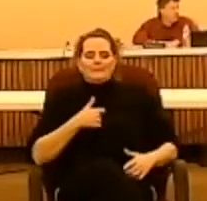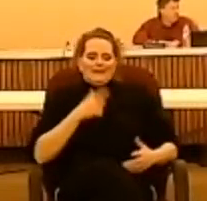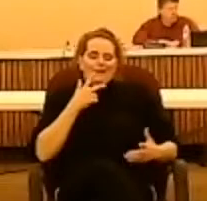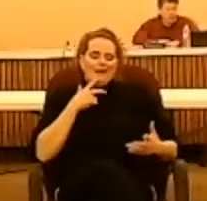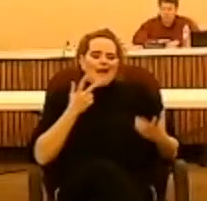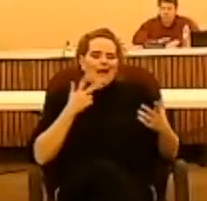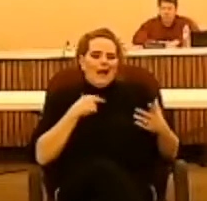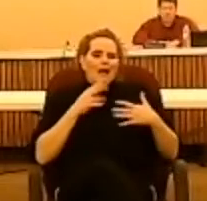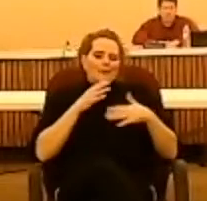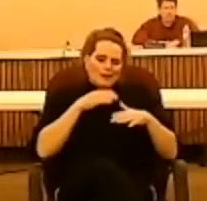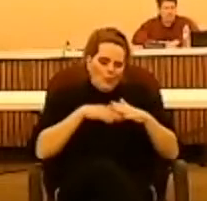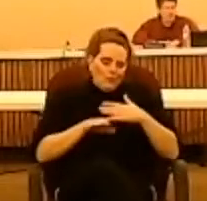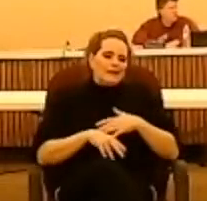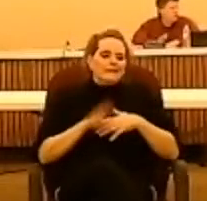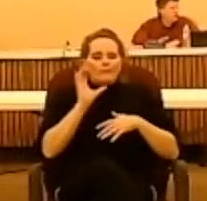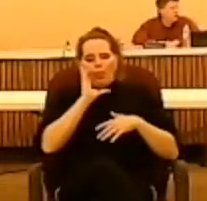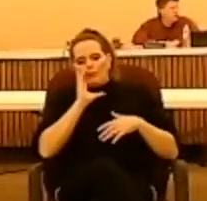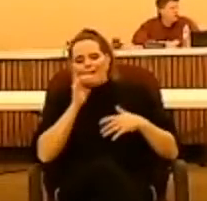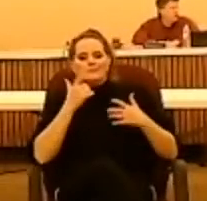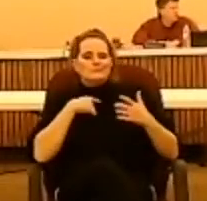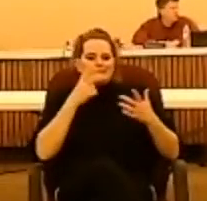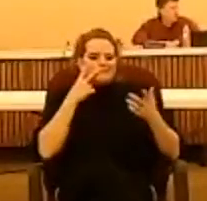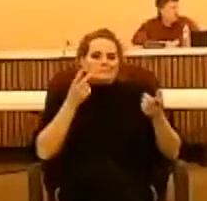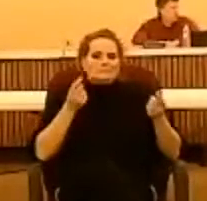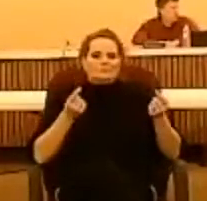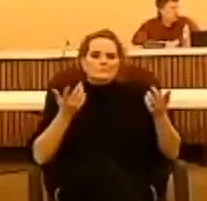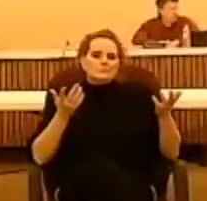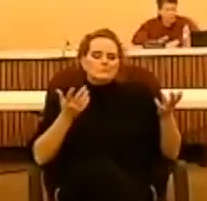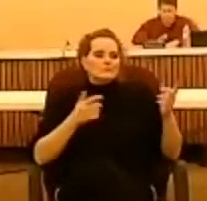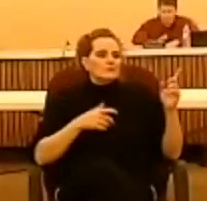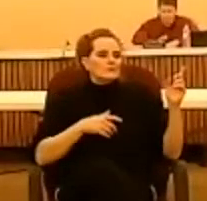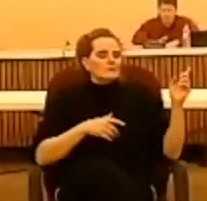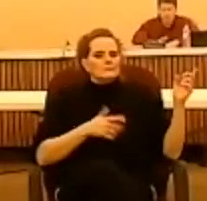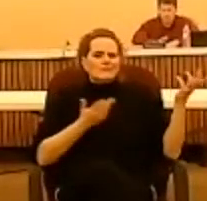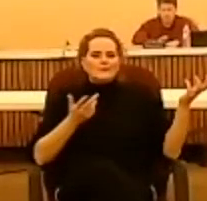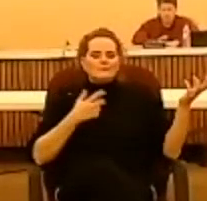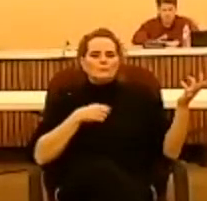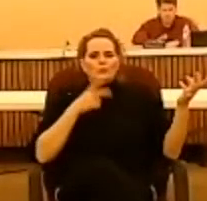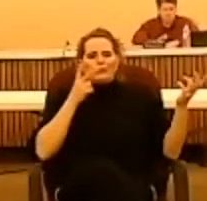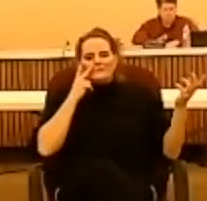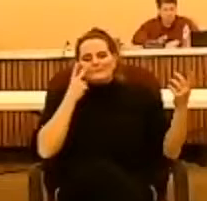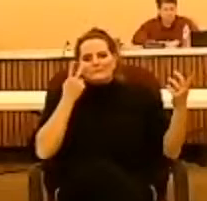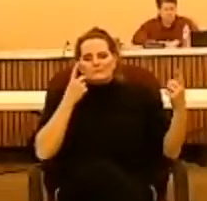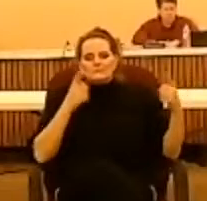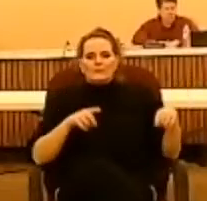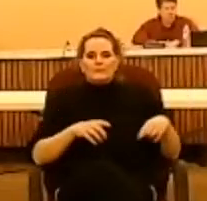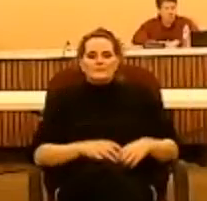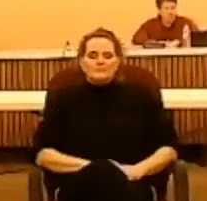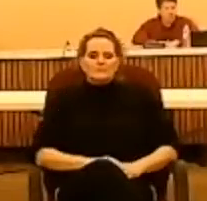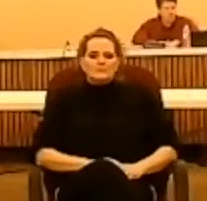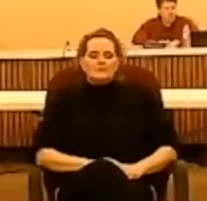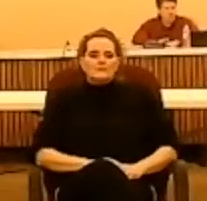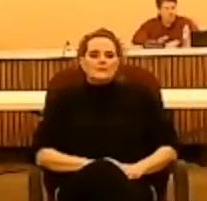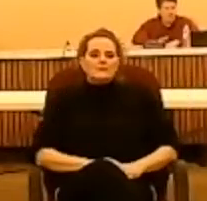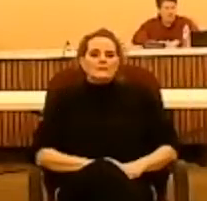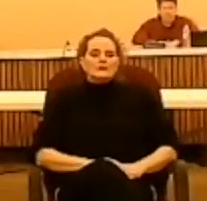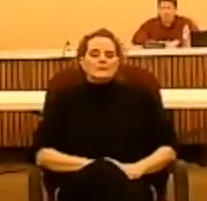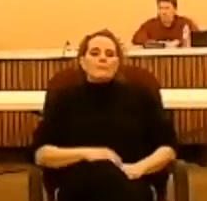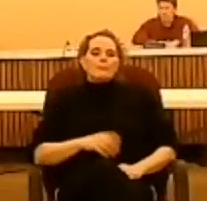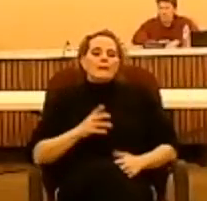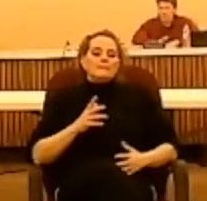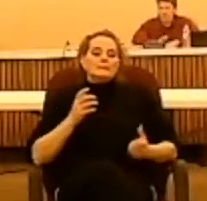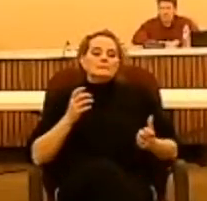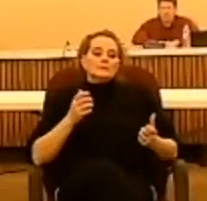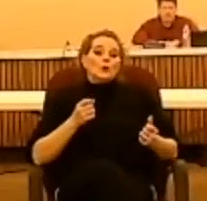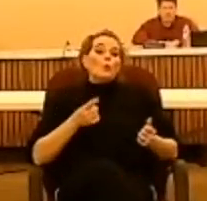figure that out. But yes, that was one of the things we had yeah, discussed. like the other cabin, like the other Yep. cabins, because if you're going to have an event there. Okay. And one of the things I would